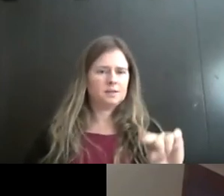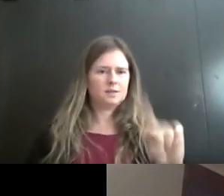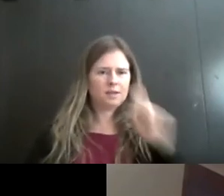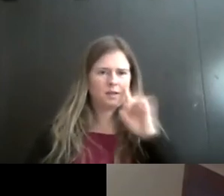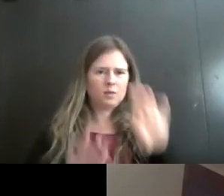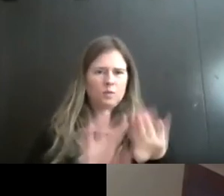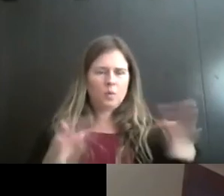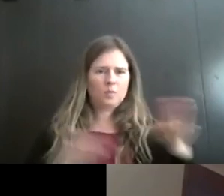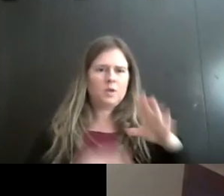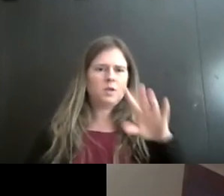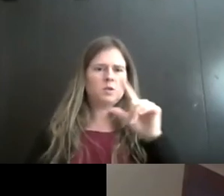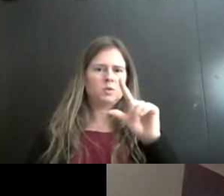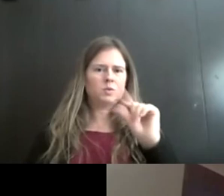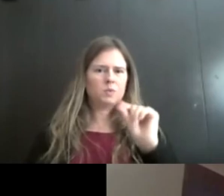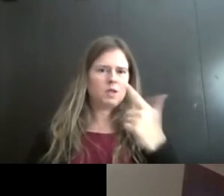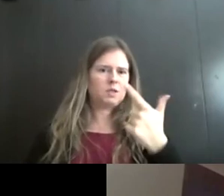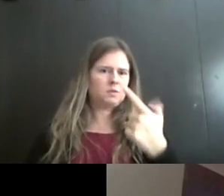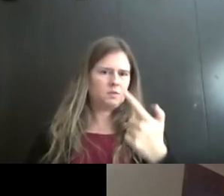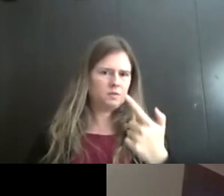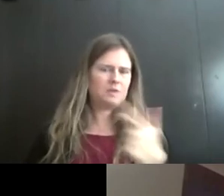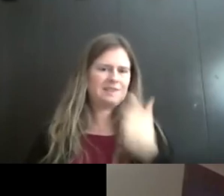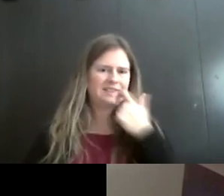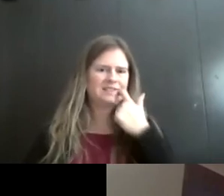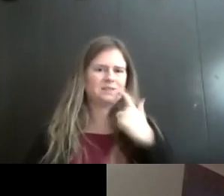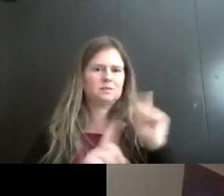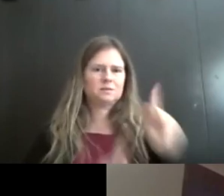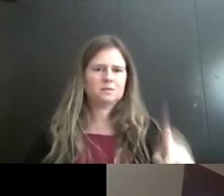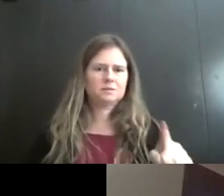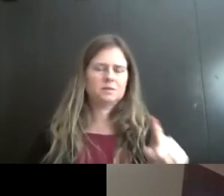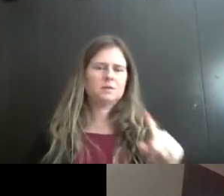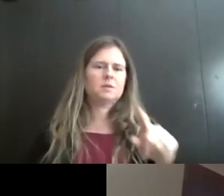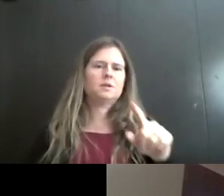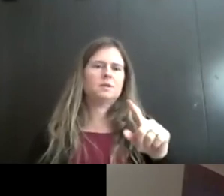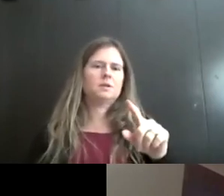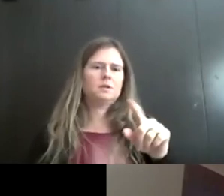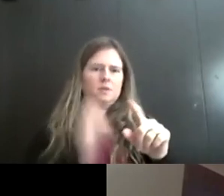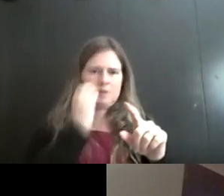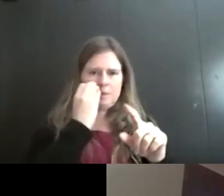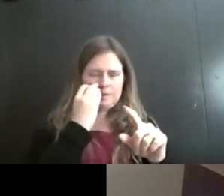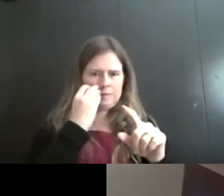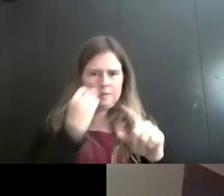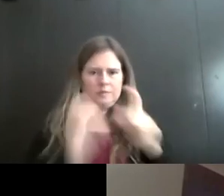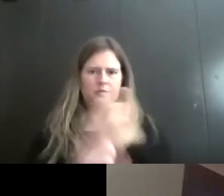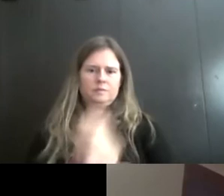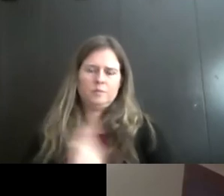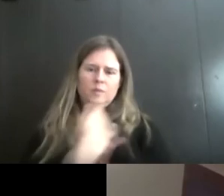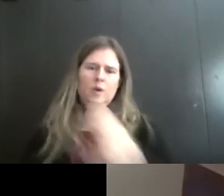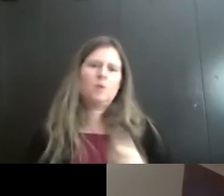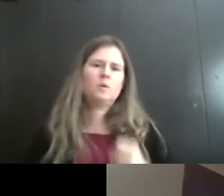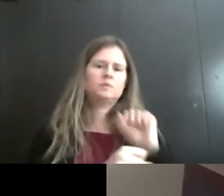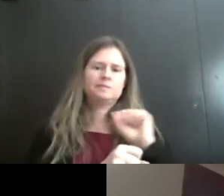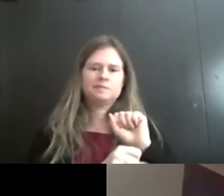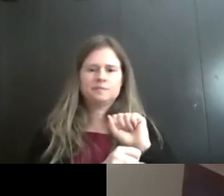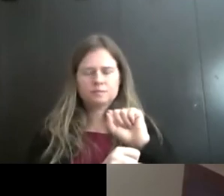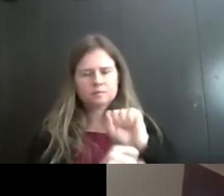2021. I was by there about 3 months ago. We had a work day in our tamal. We haven't put them in the water. But the walls